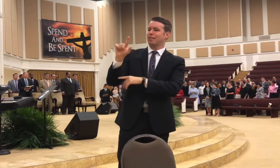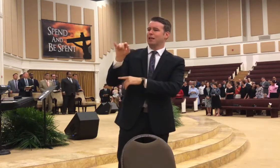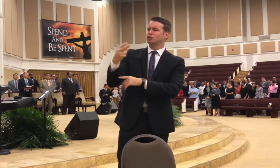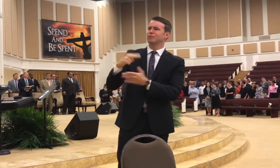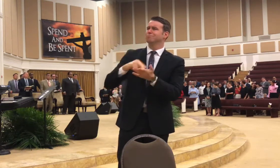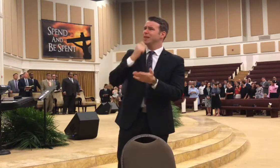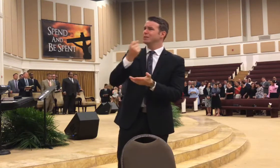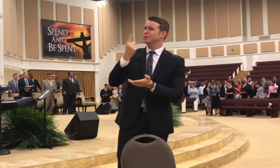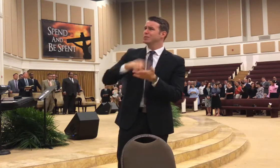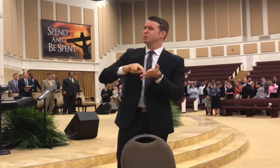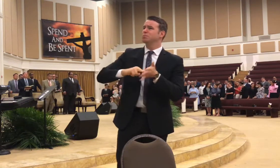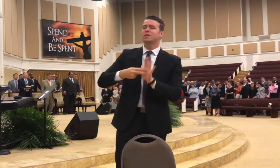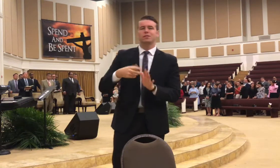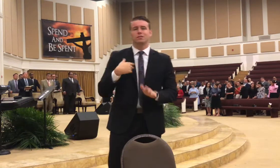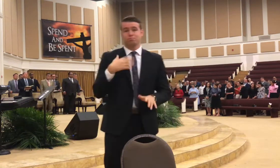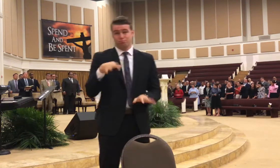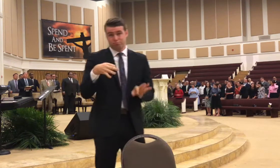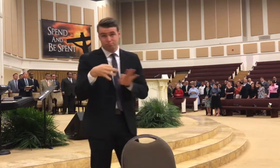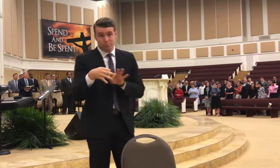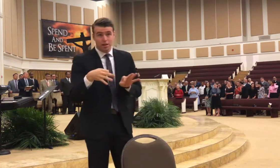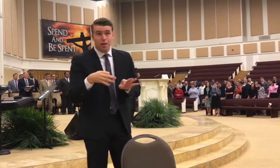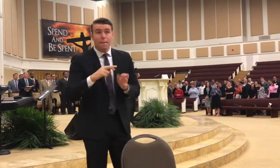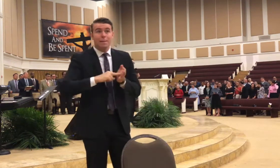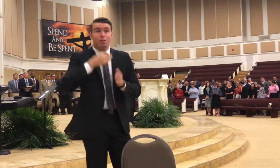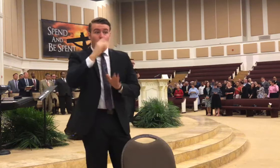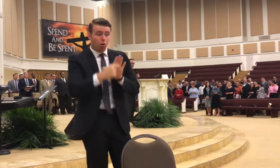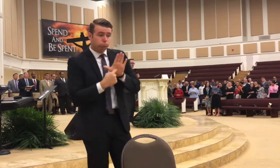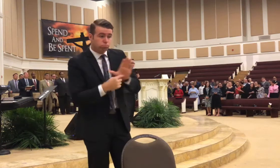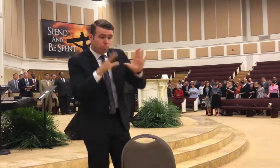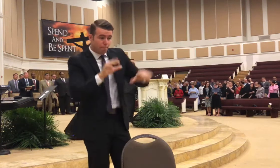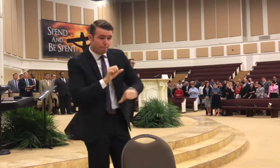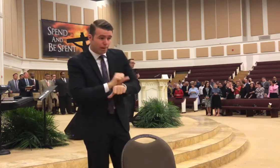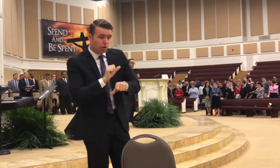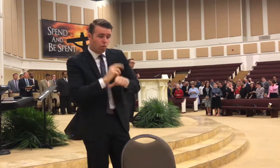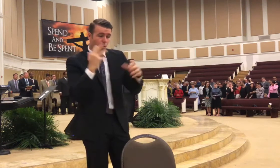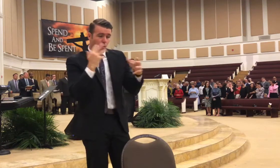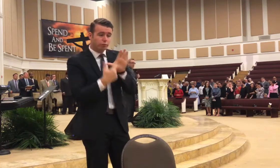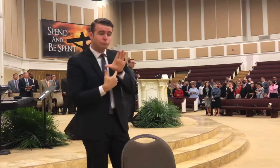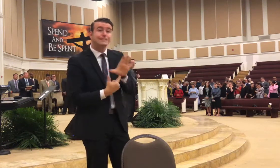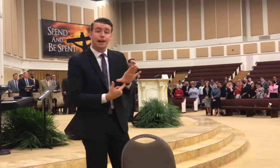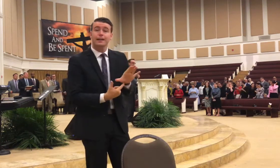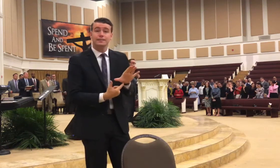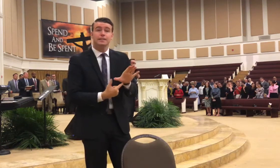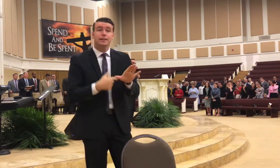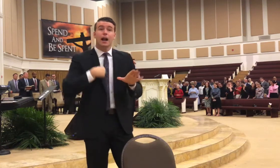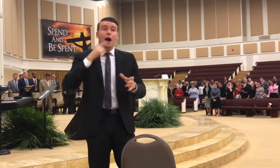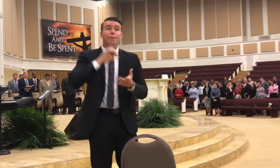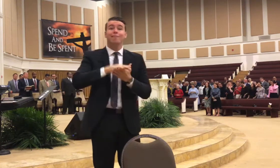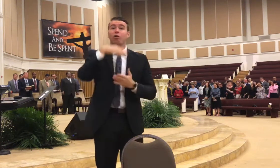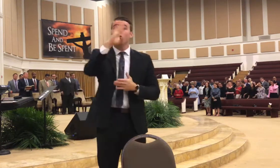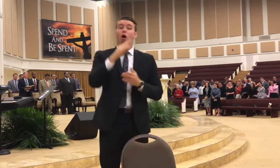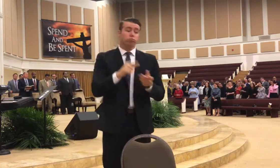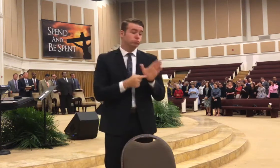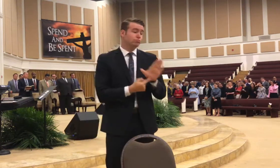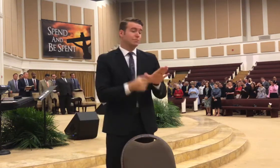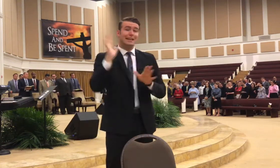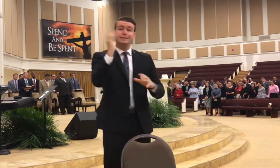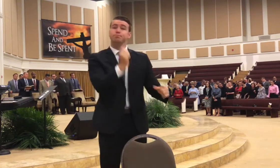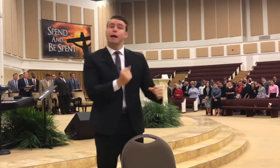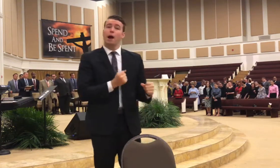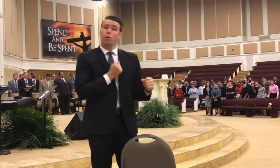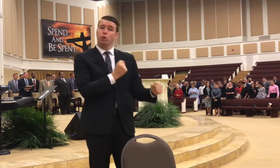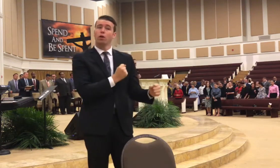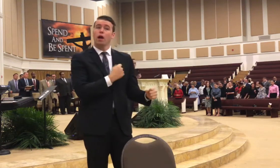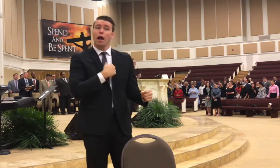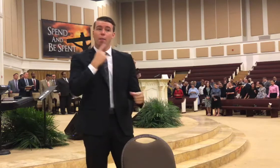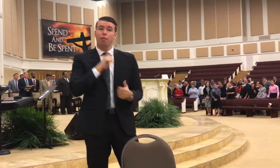started happening, there were miracles, there were signs, there were wonders. And I believe that God is demonstrating his power, and I believe that we